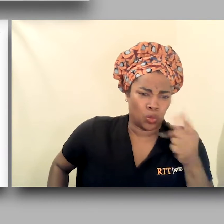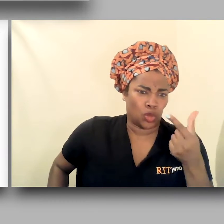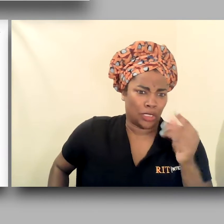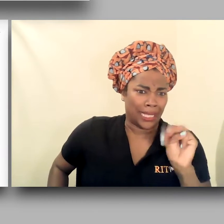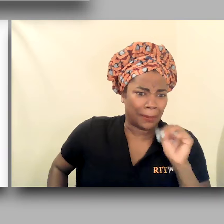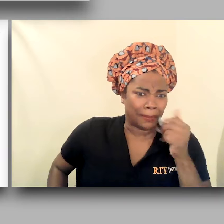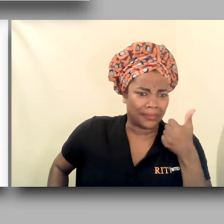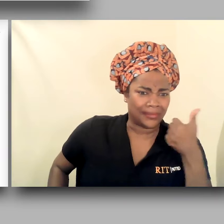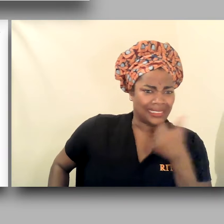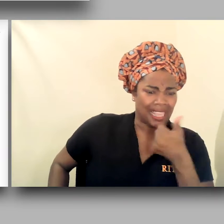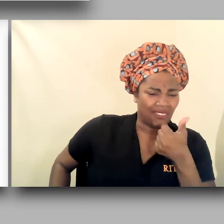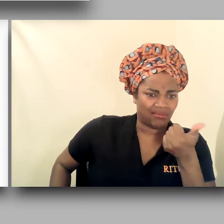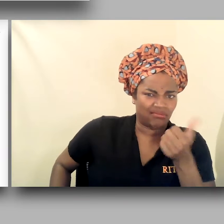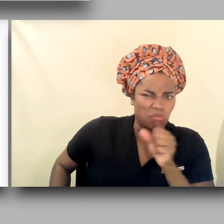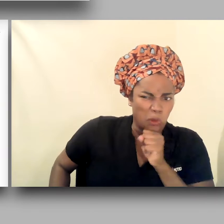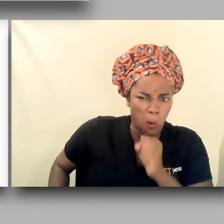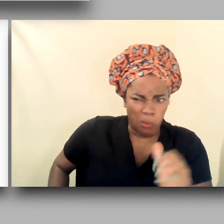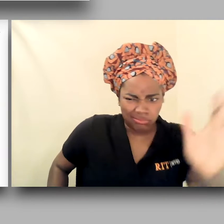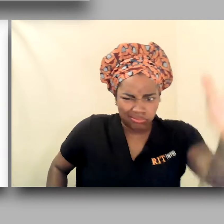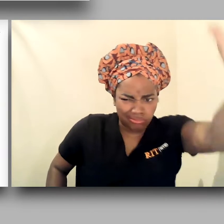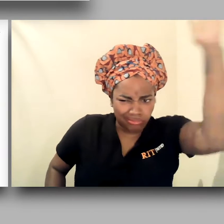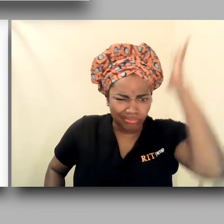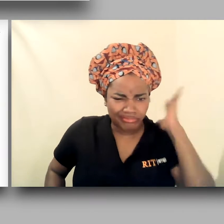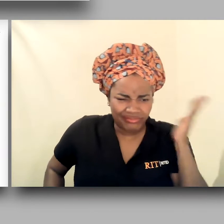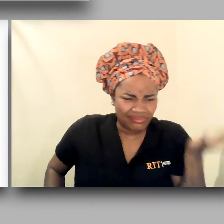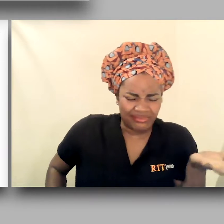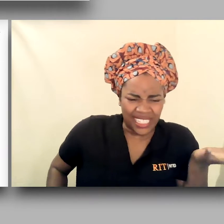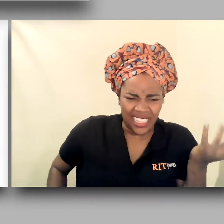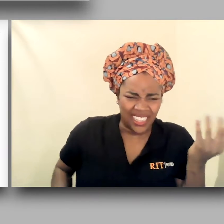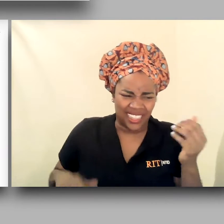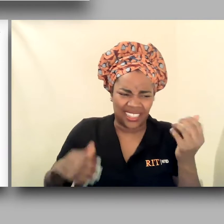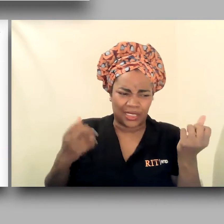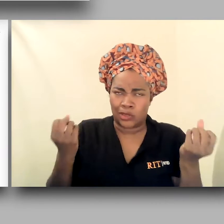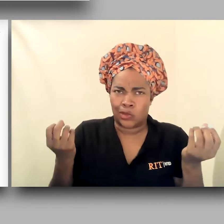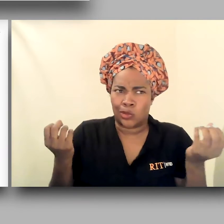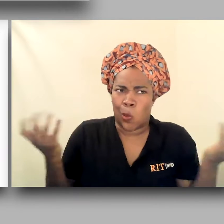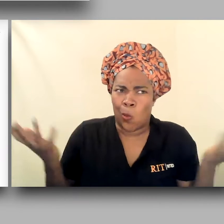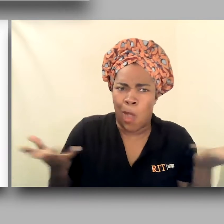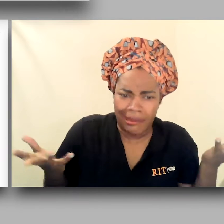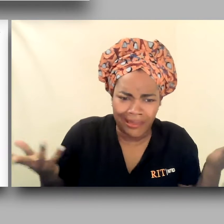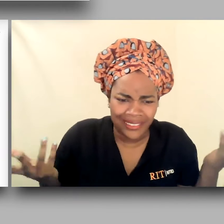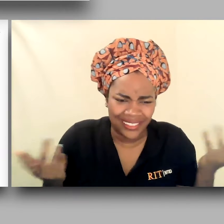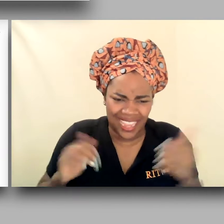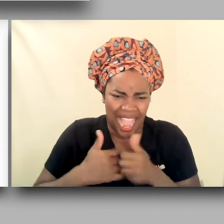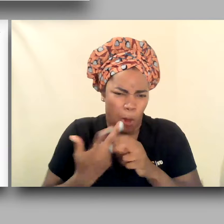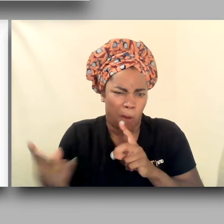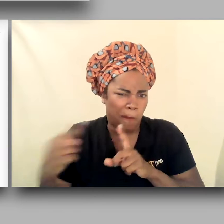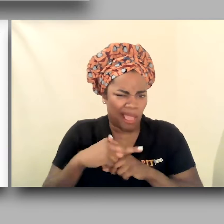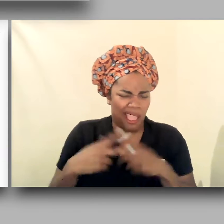I mean, that he's old. So how does this apply to me?